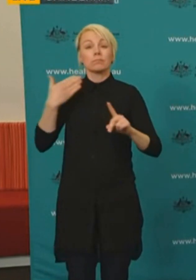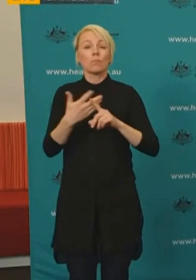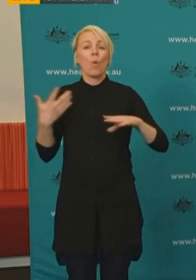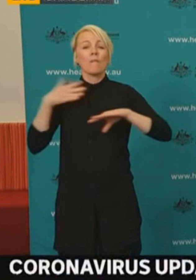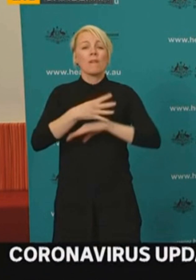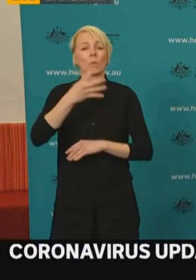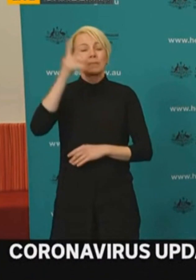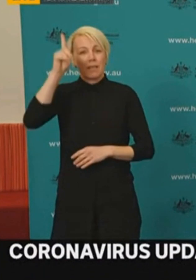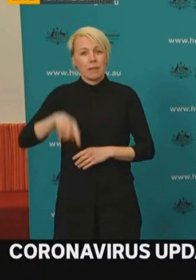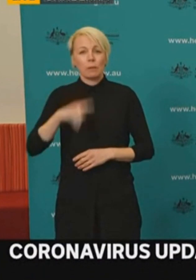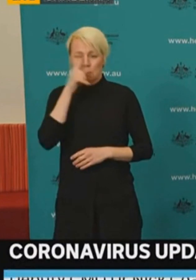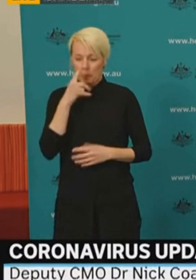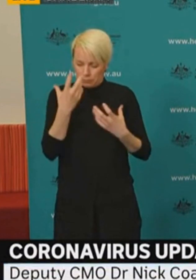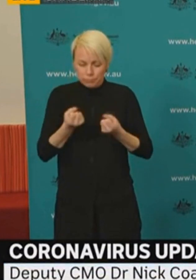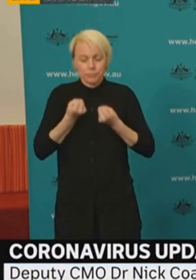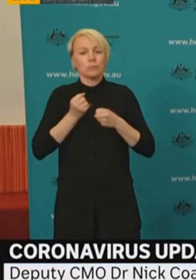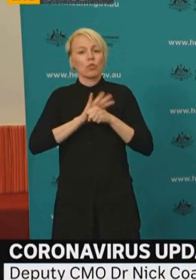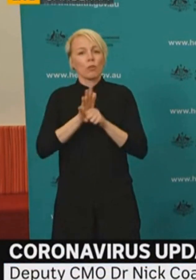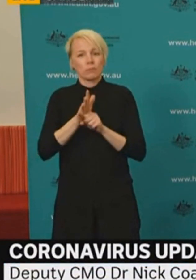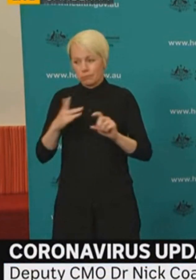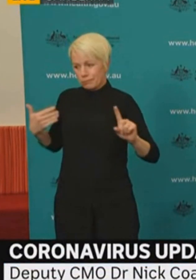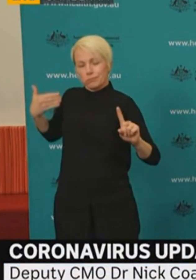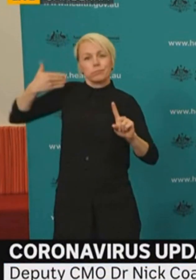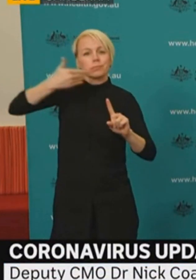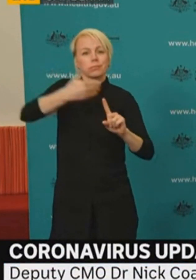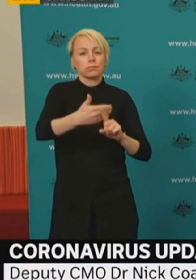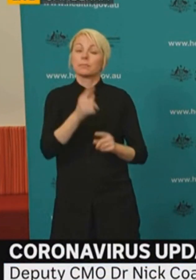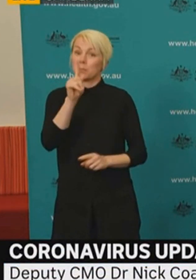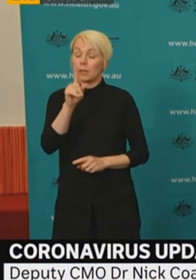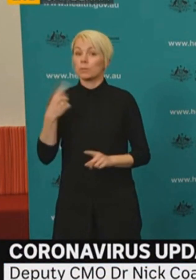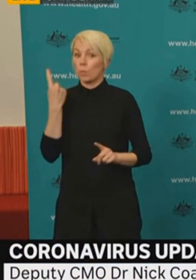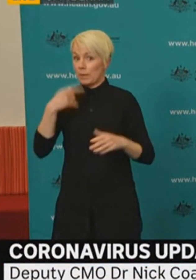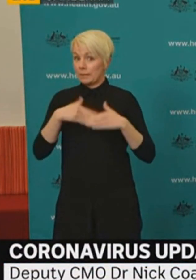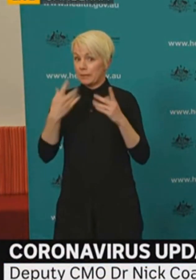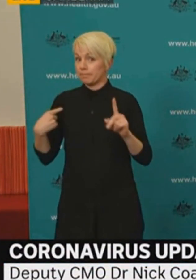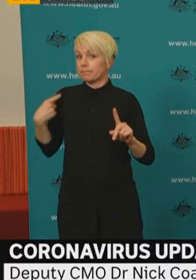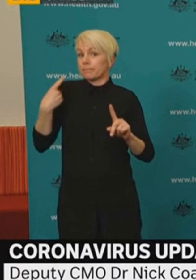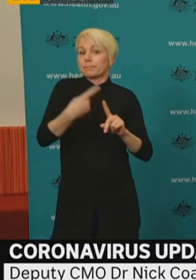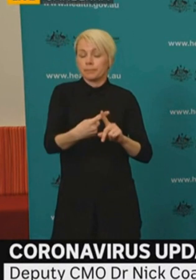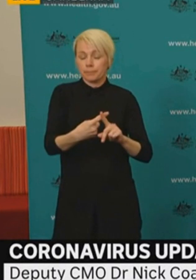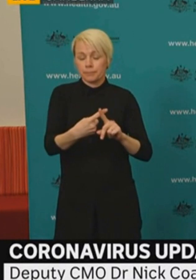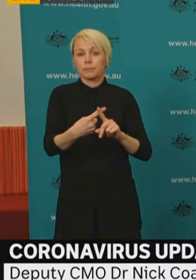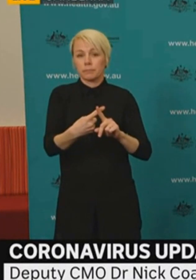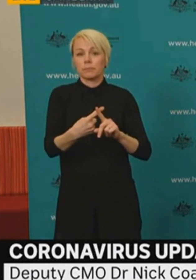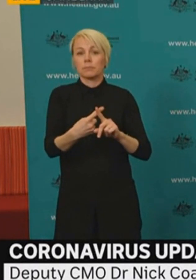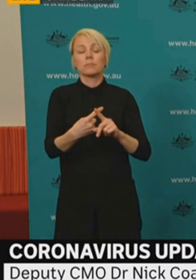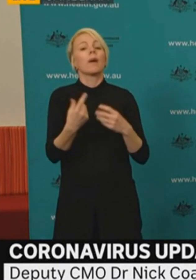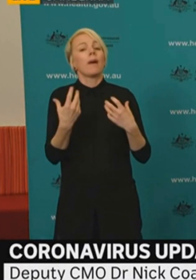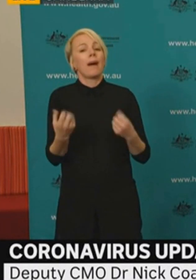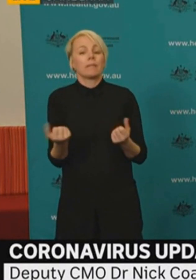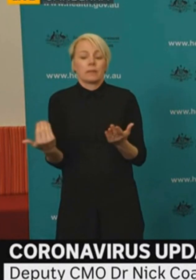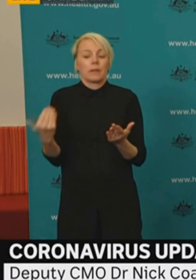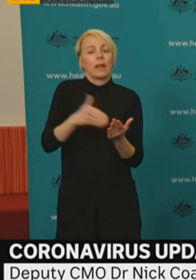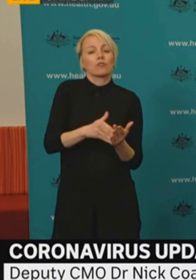of COVID-19 during this pandemic. In the past 24 hours to 12 noon today, there have been an